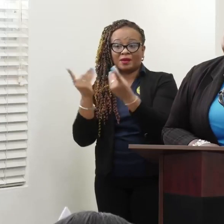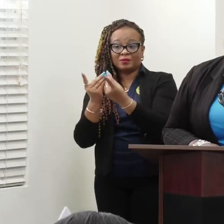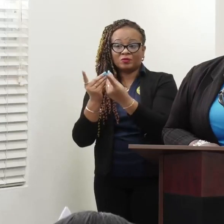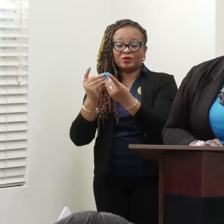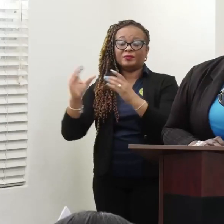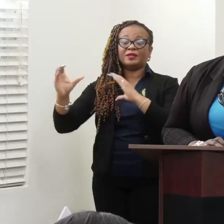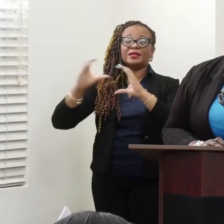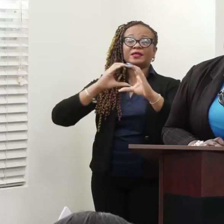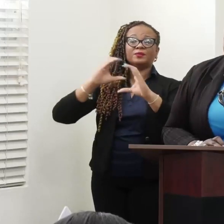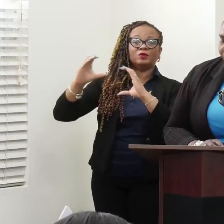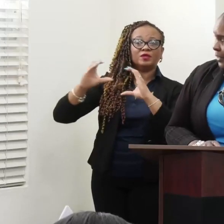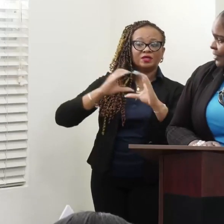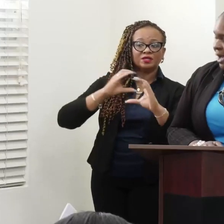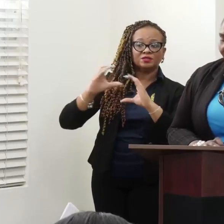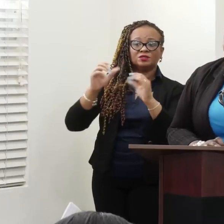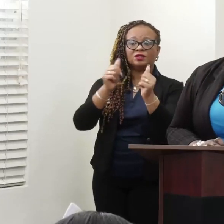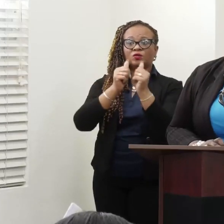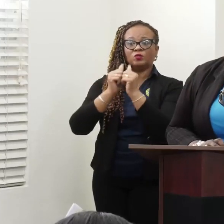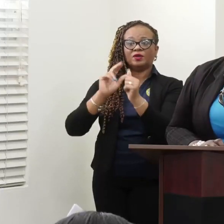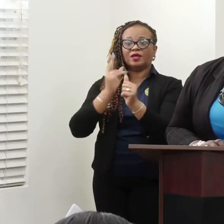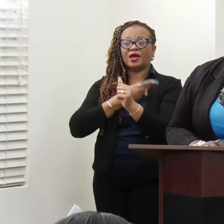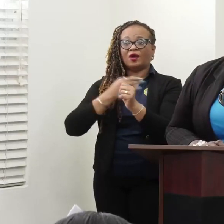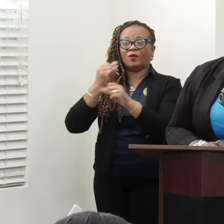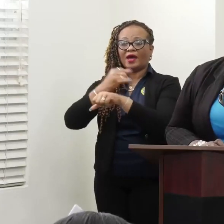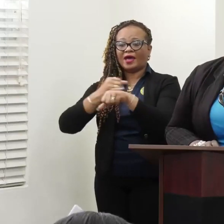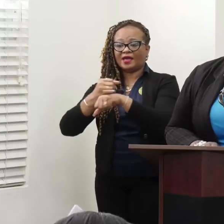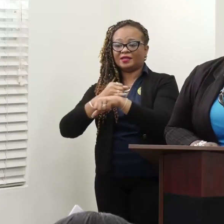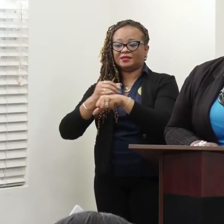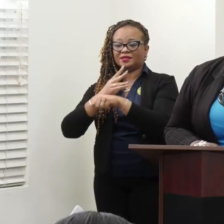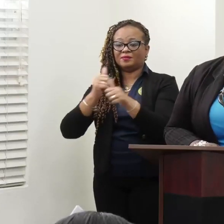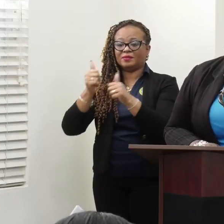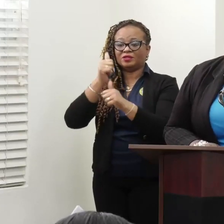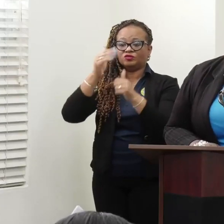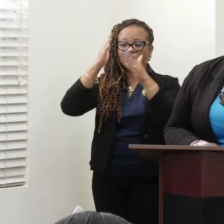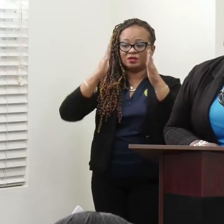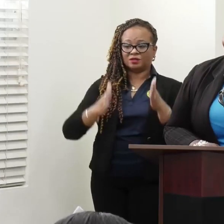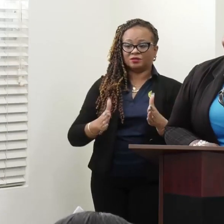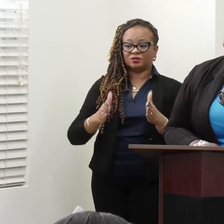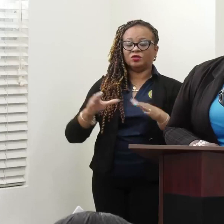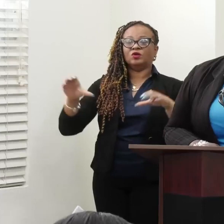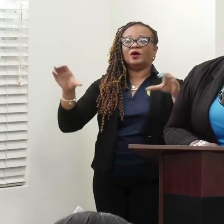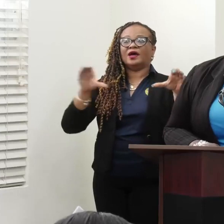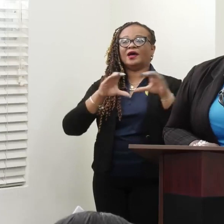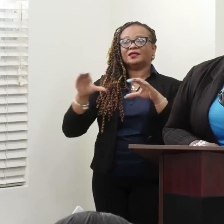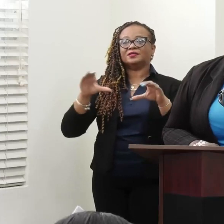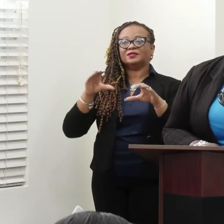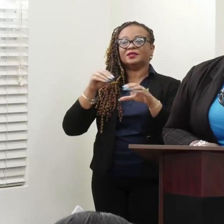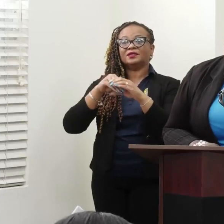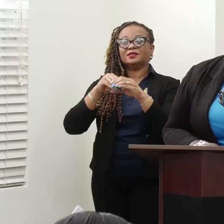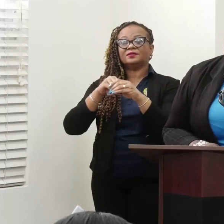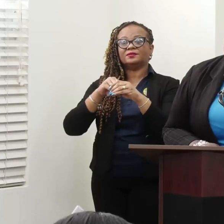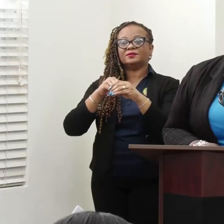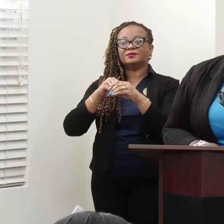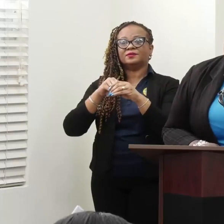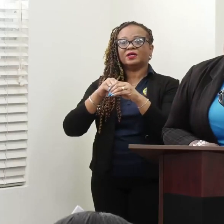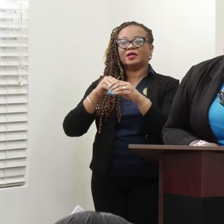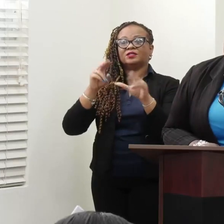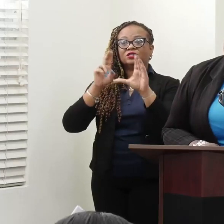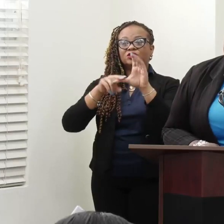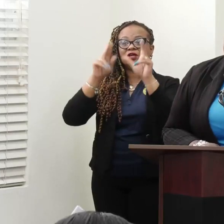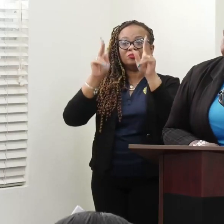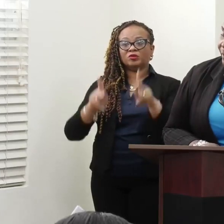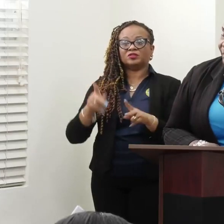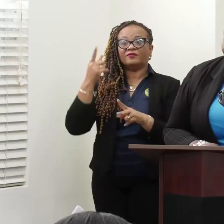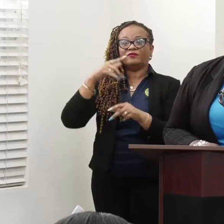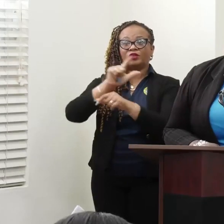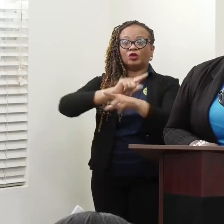in communication with our island administrators who are acting in the capacity as chairpersons